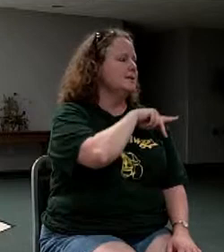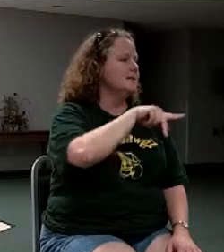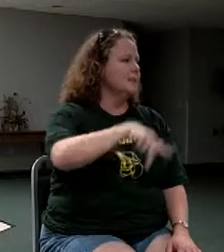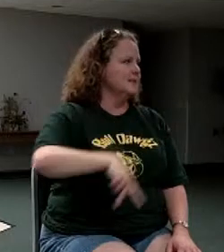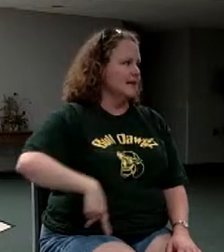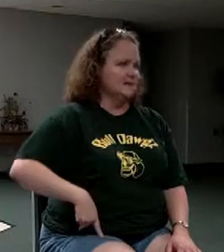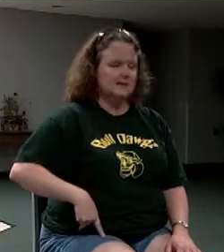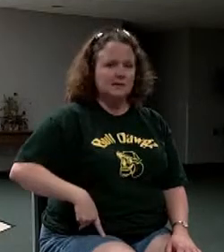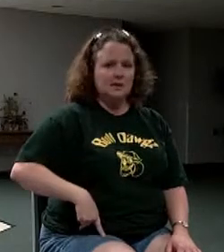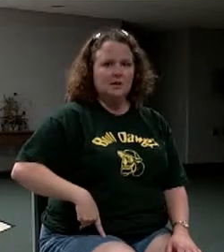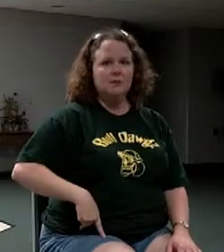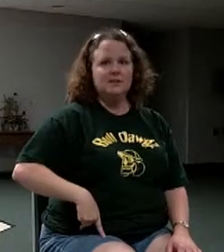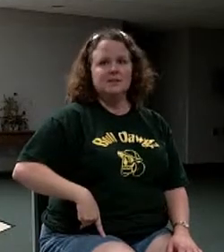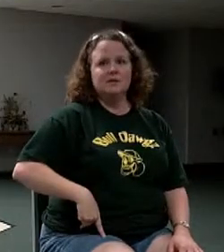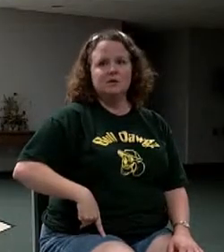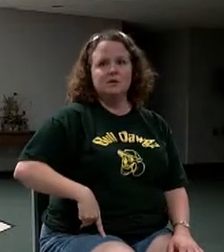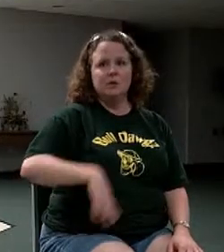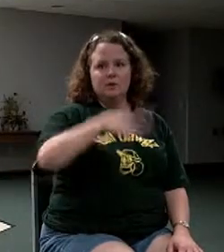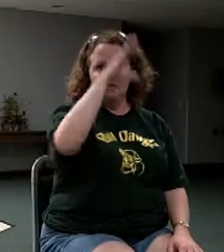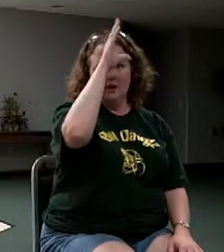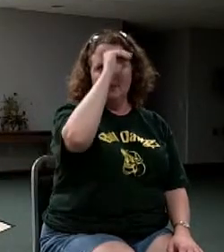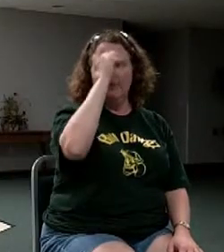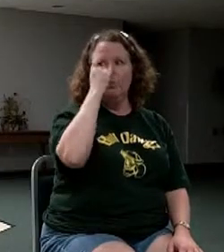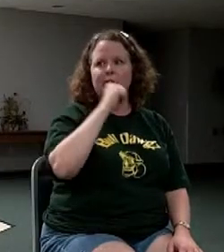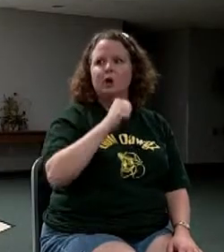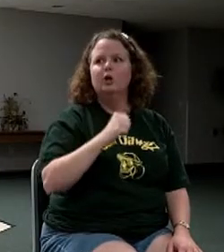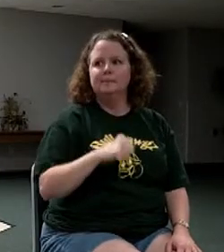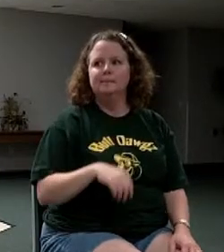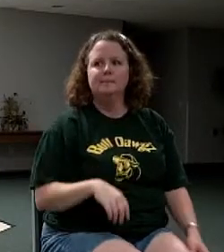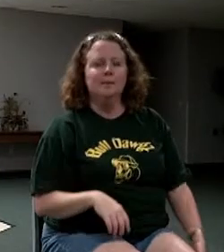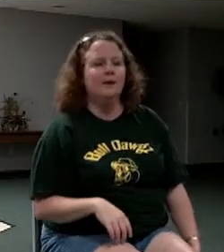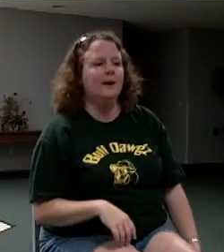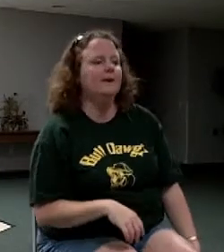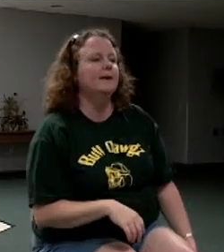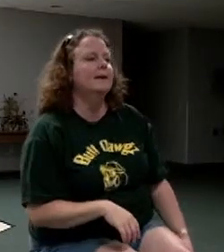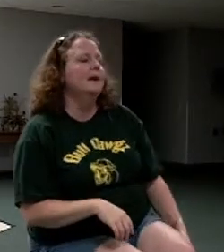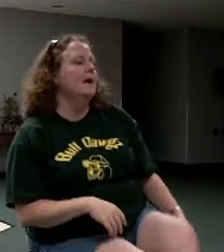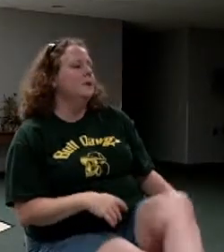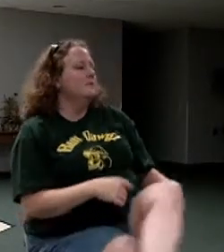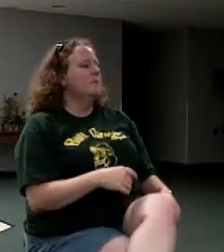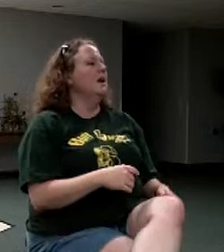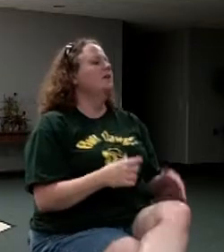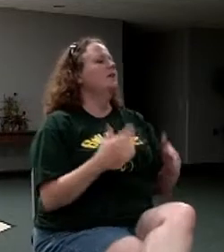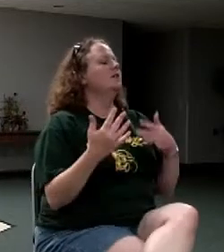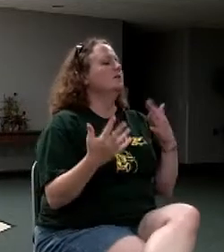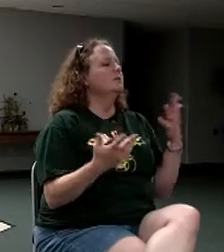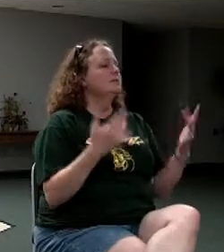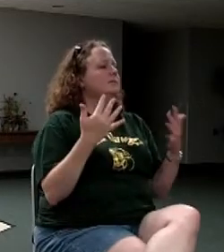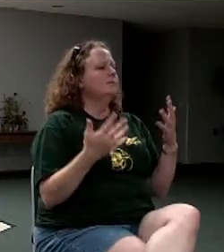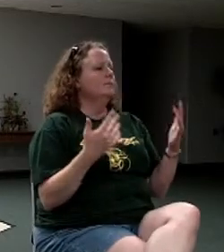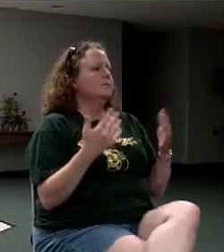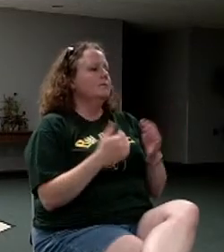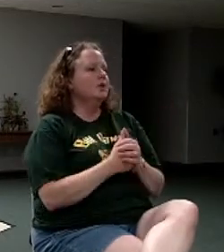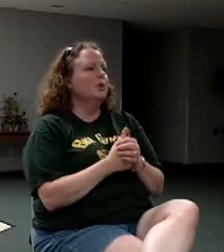and princess. You must distinguish whether you're talking about a boy or girl. Okay. Some other